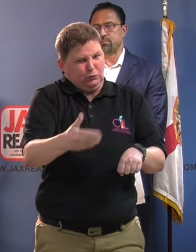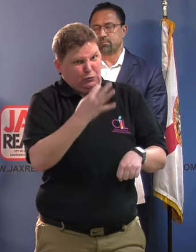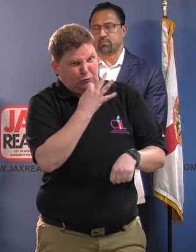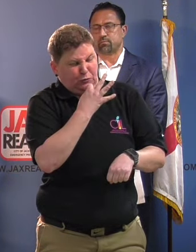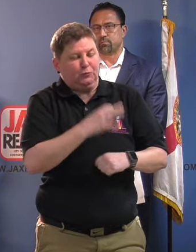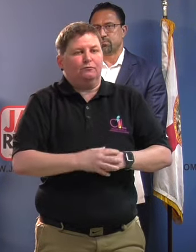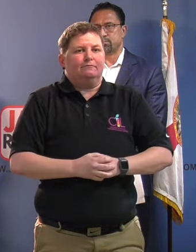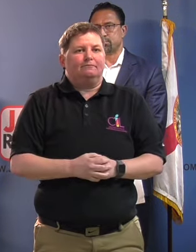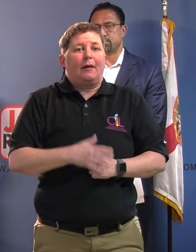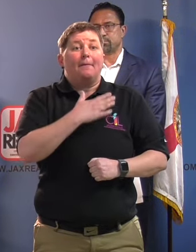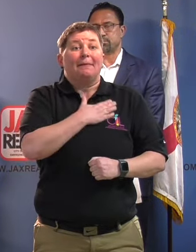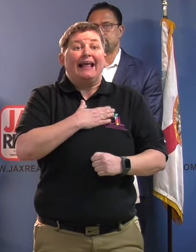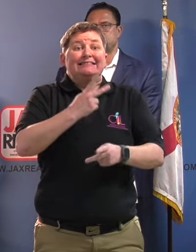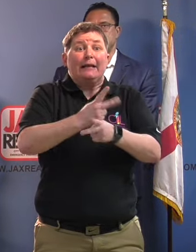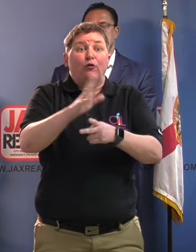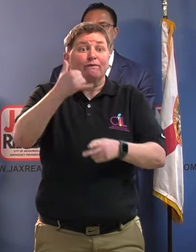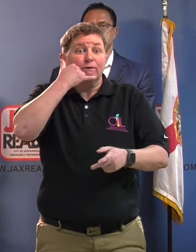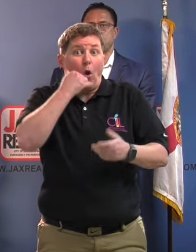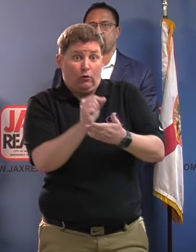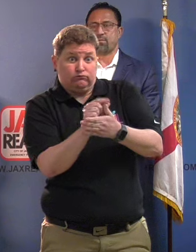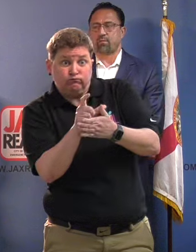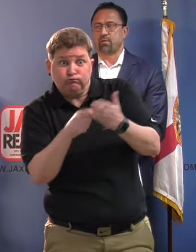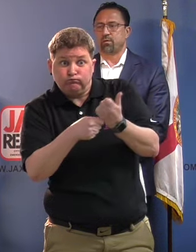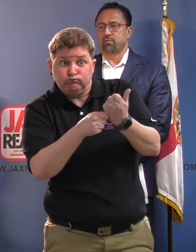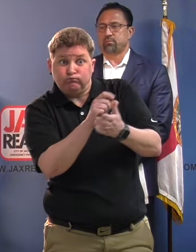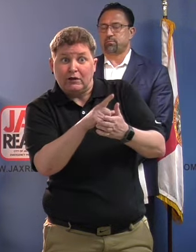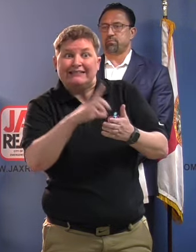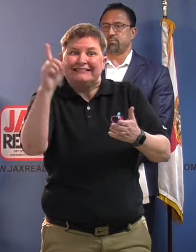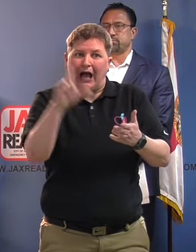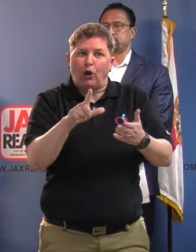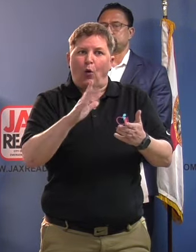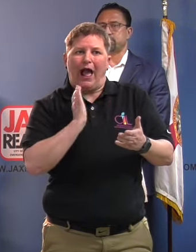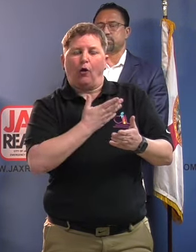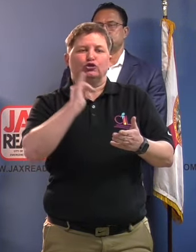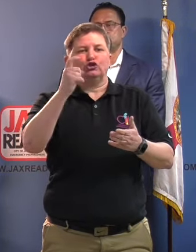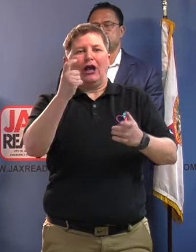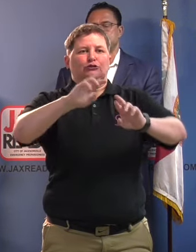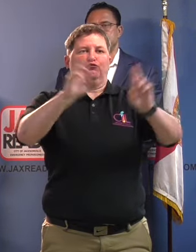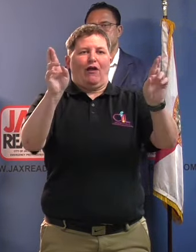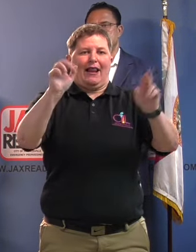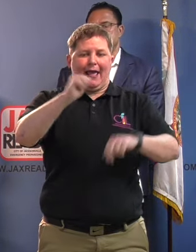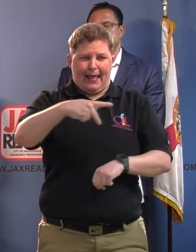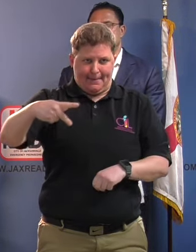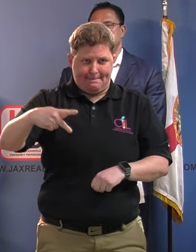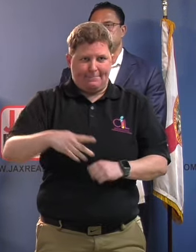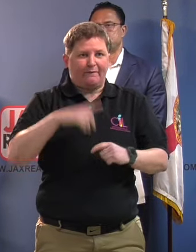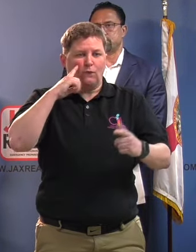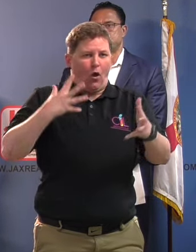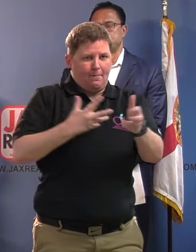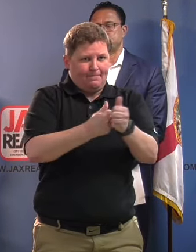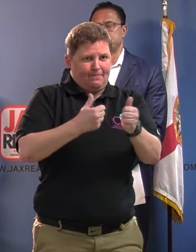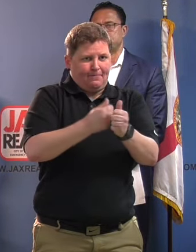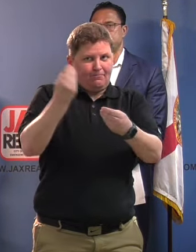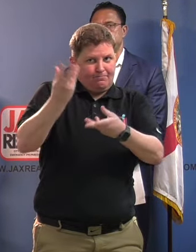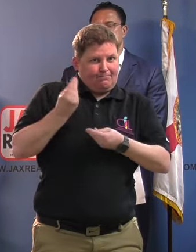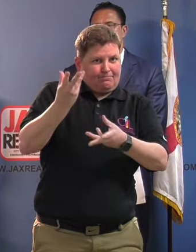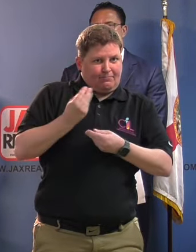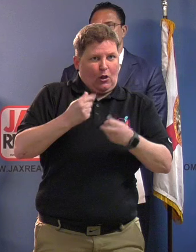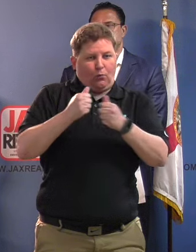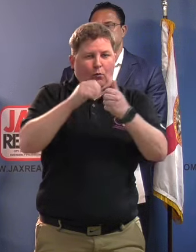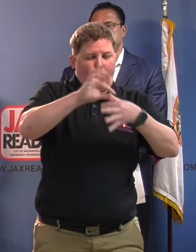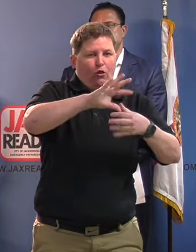charged. Download the Jax Ready app and pay attention to your local meteorologists for real-time progress on the storm. So office